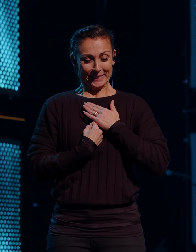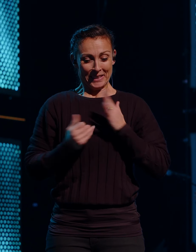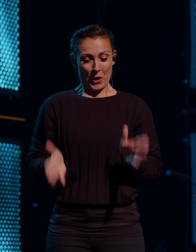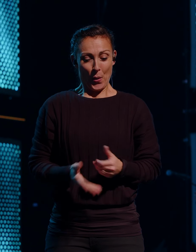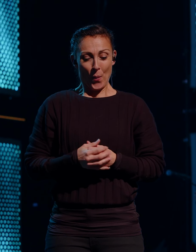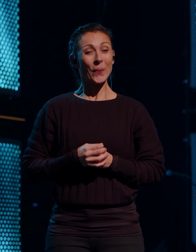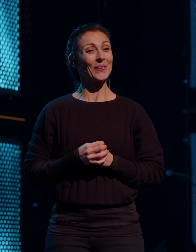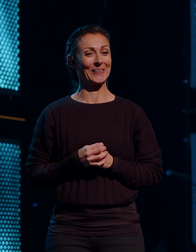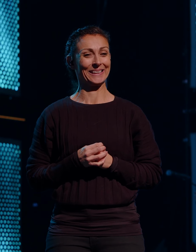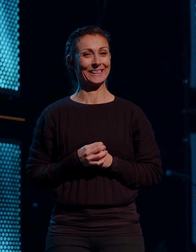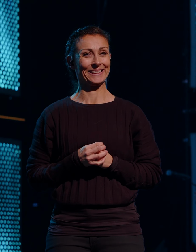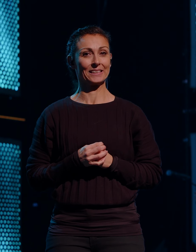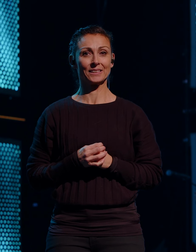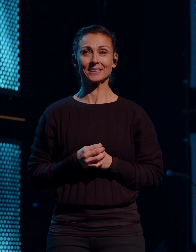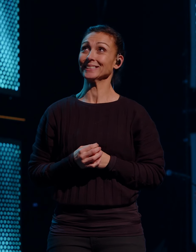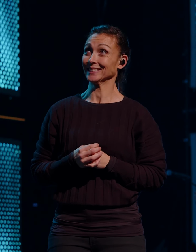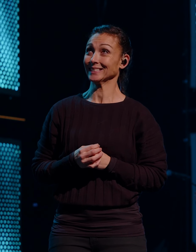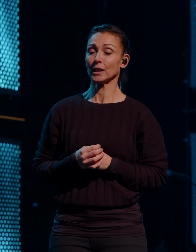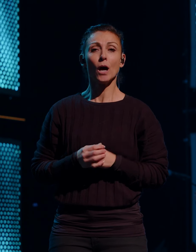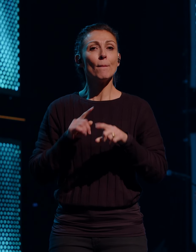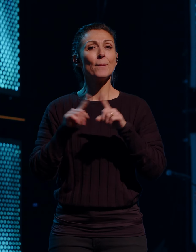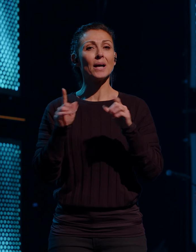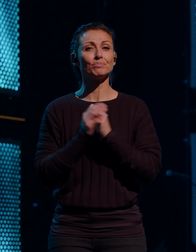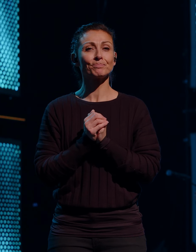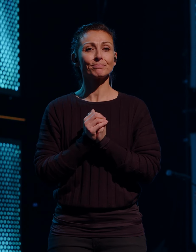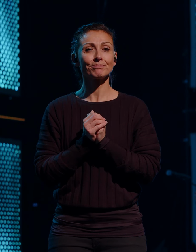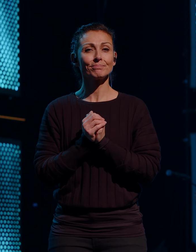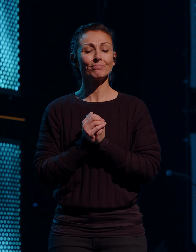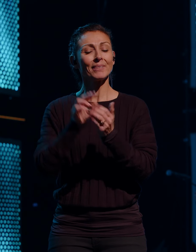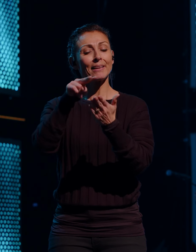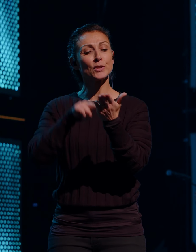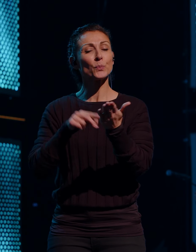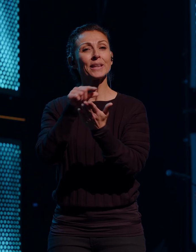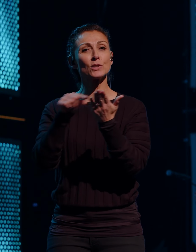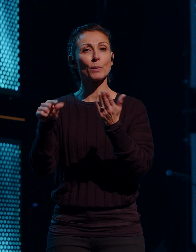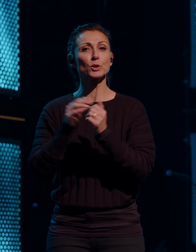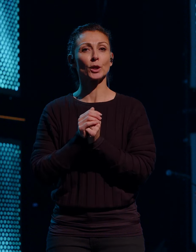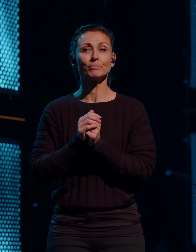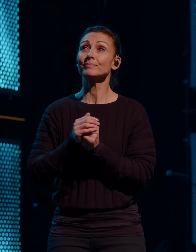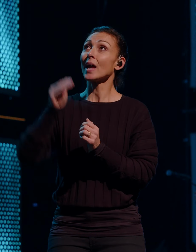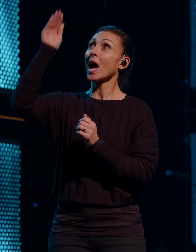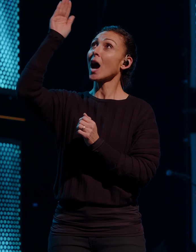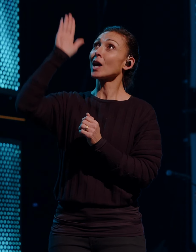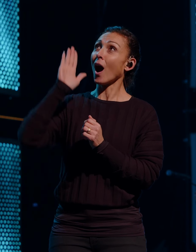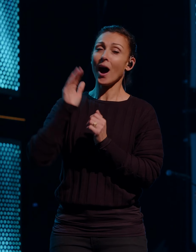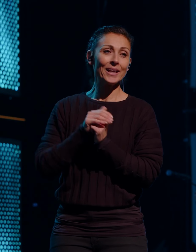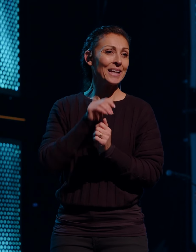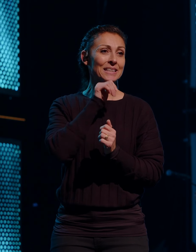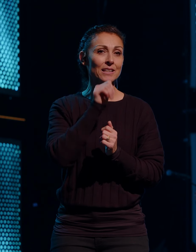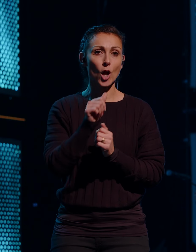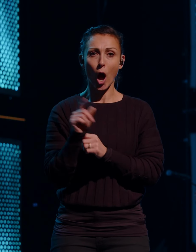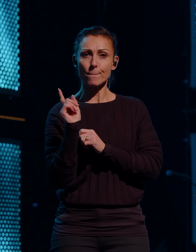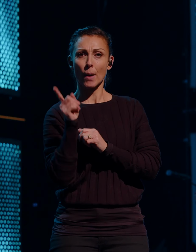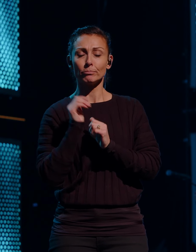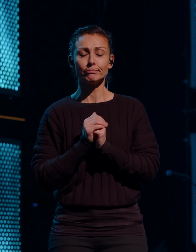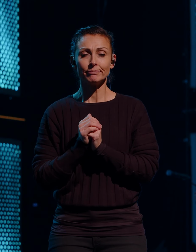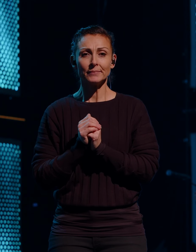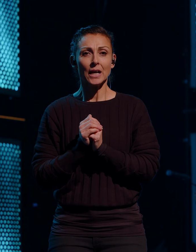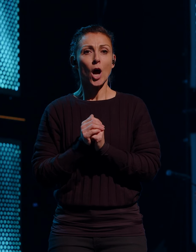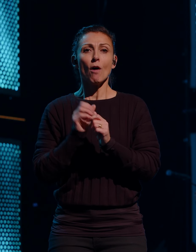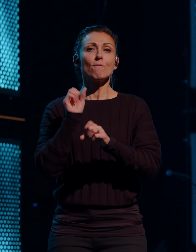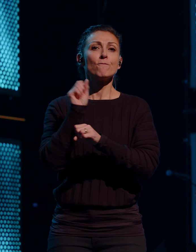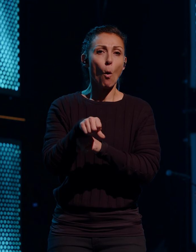did. Look at what God did. He didn't make Paul all happy and kind and be like, hey, sweet girl, why don't you come